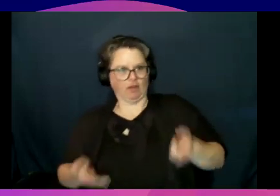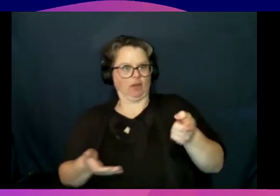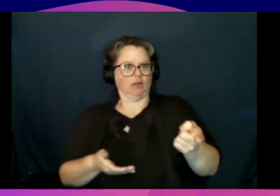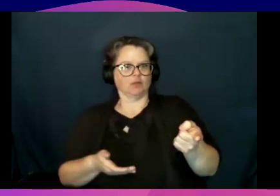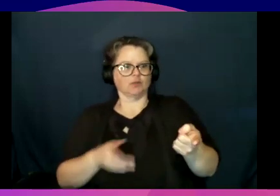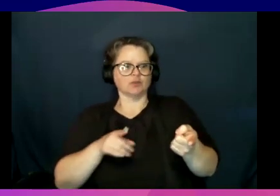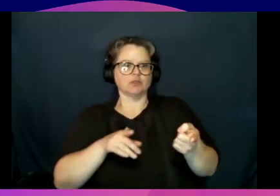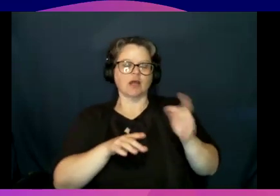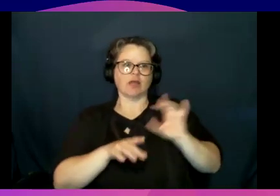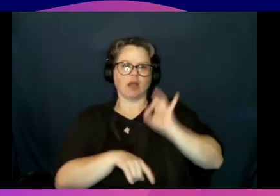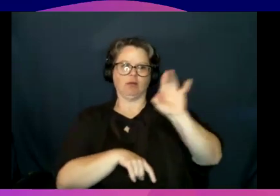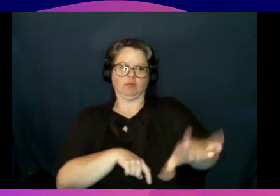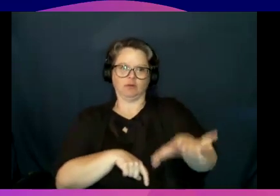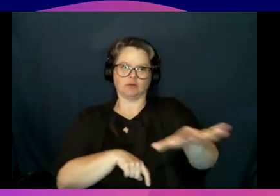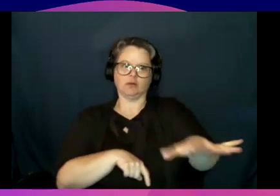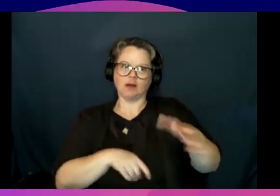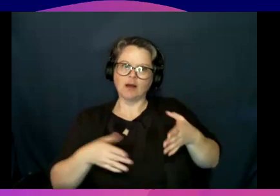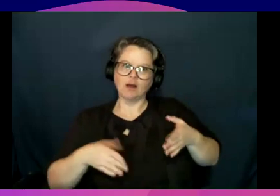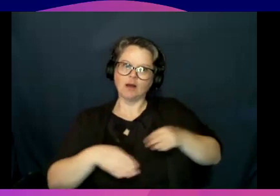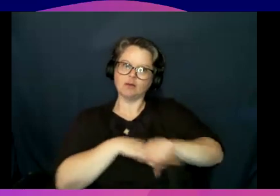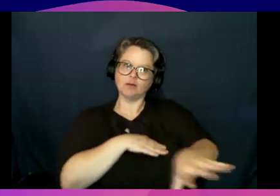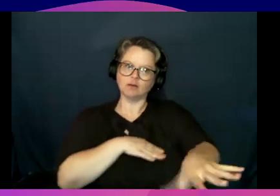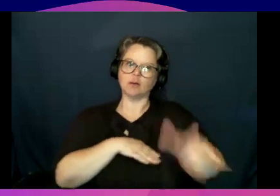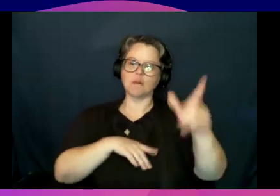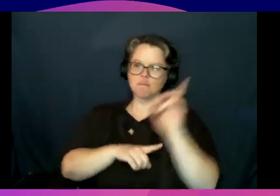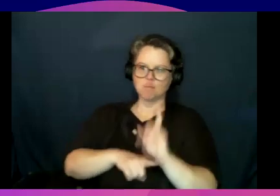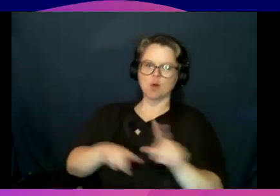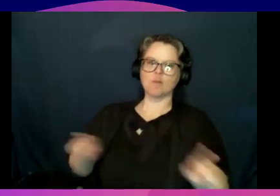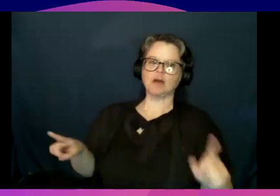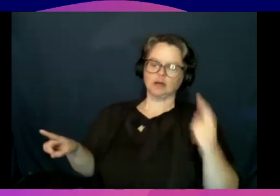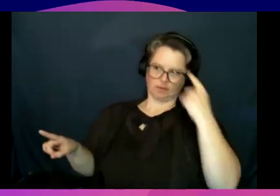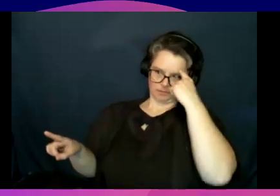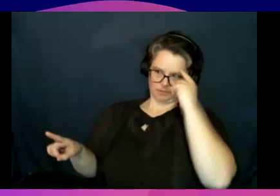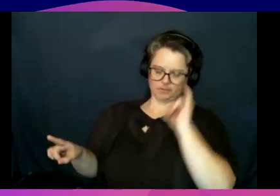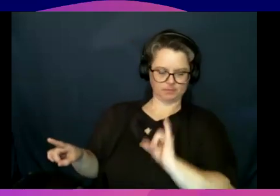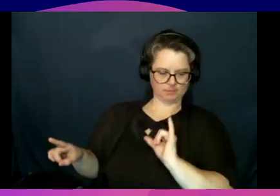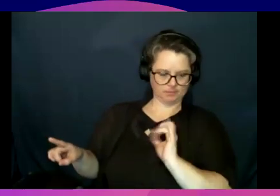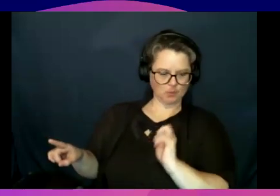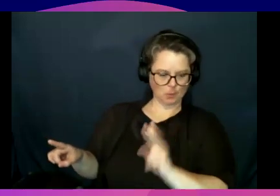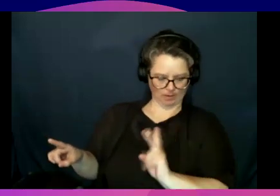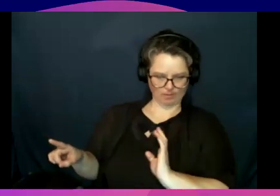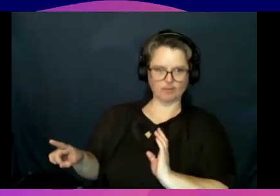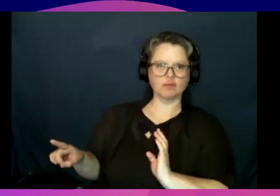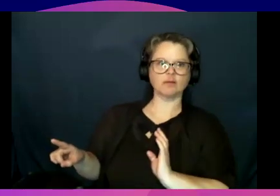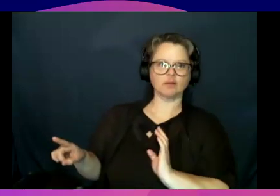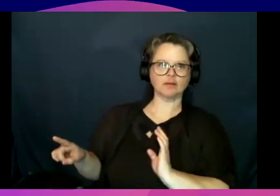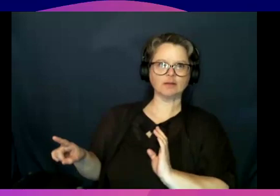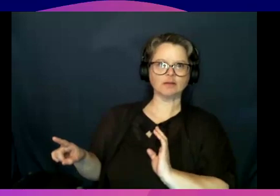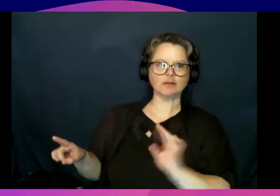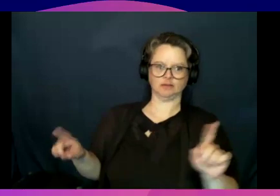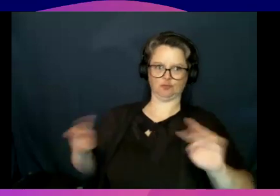think we've got to go right in for that graphic detail, right? Like this is what I heard. But so